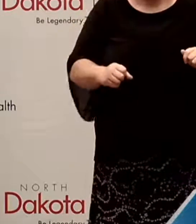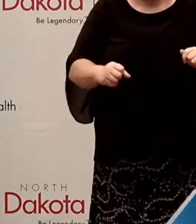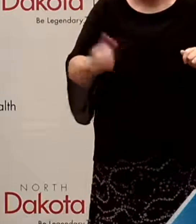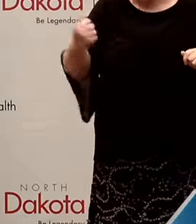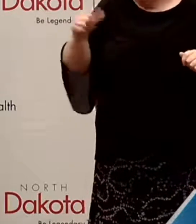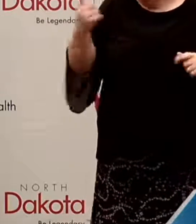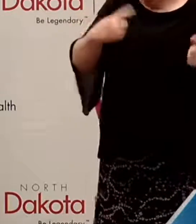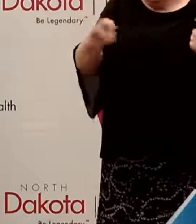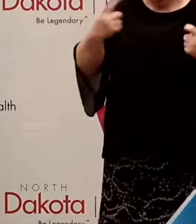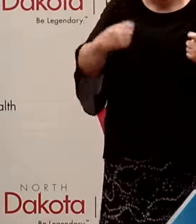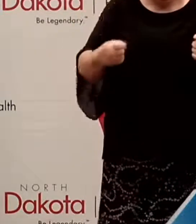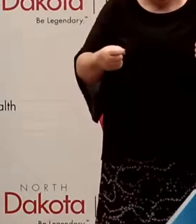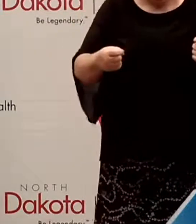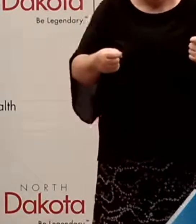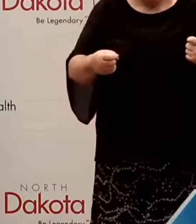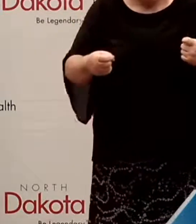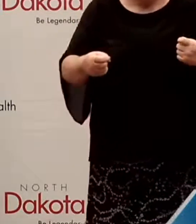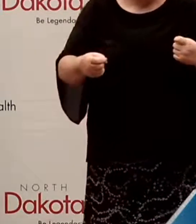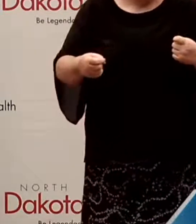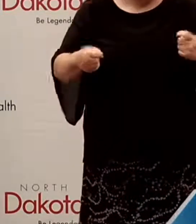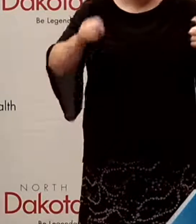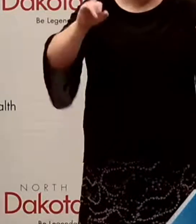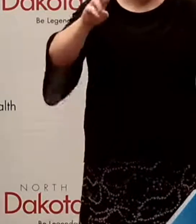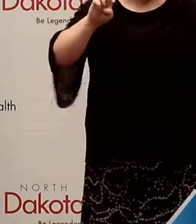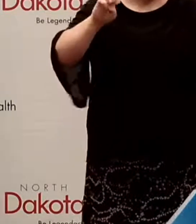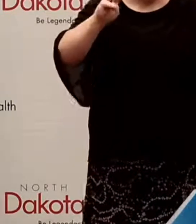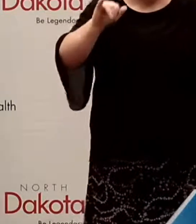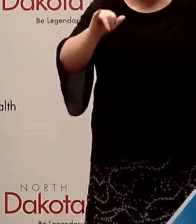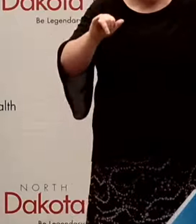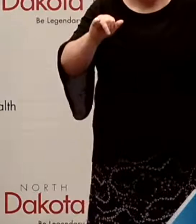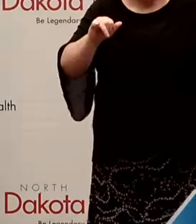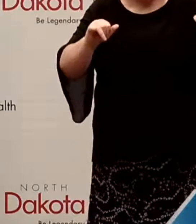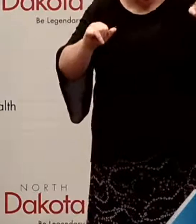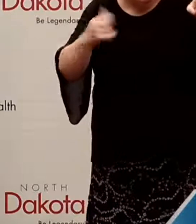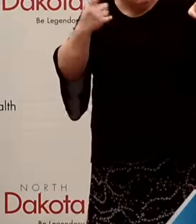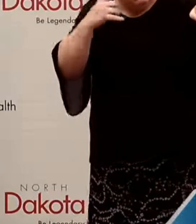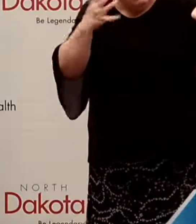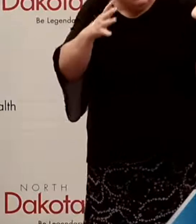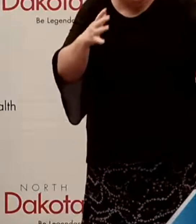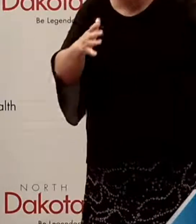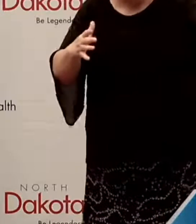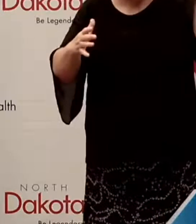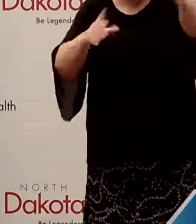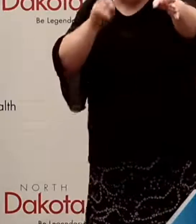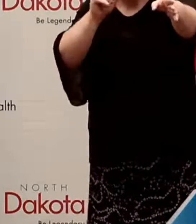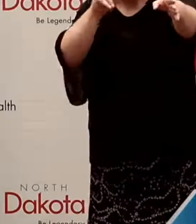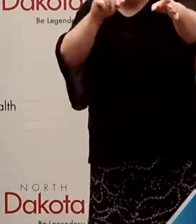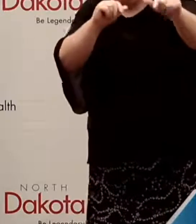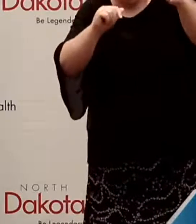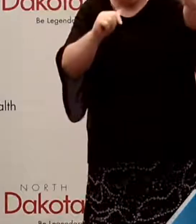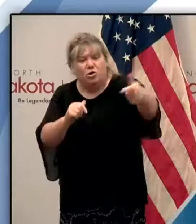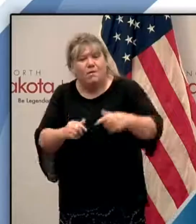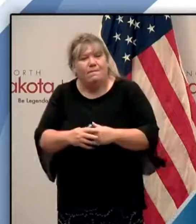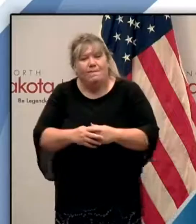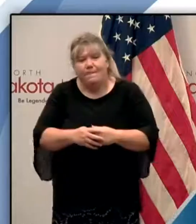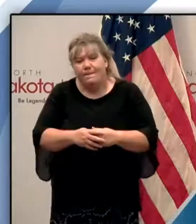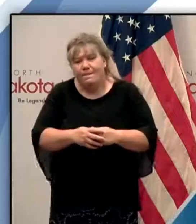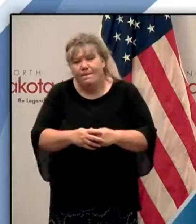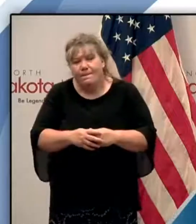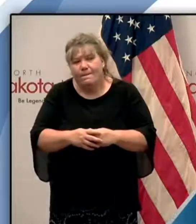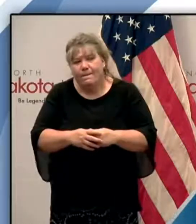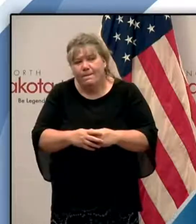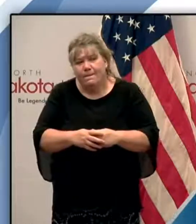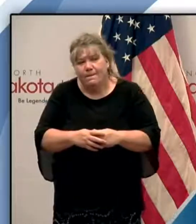Other questions? We got Jeremy and then Dave. Or no, did I just do you? Okay, Dave, your turn. Can I